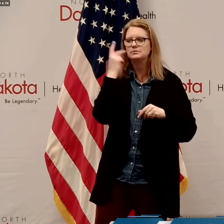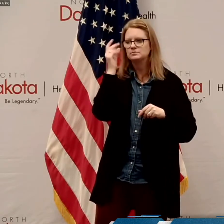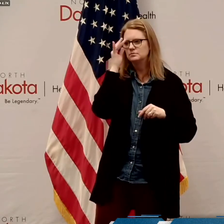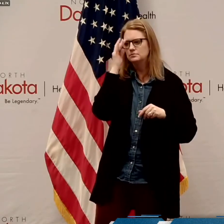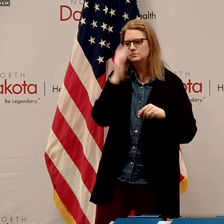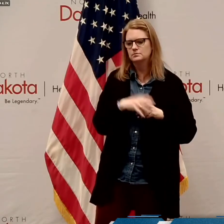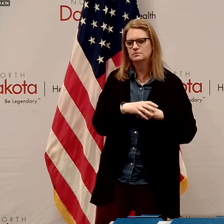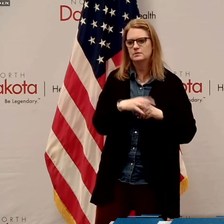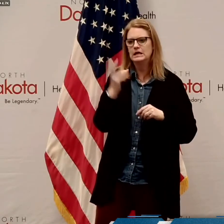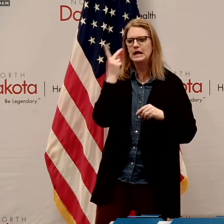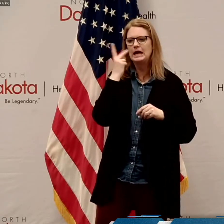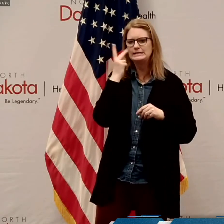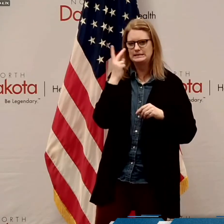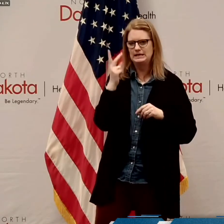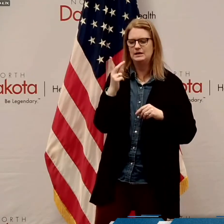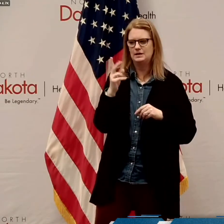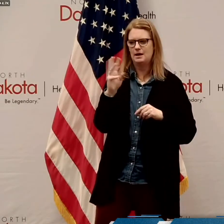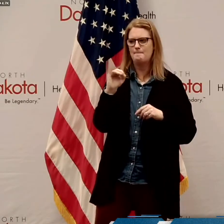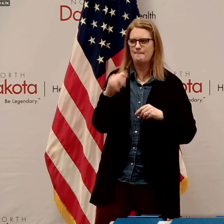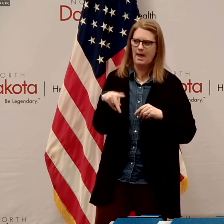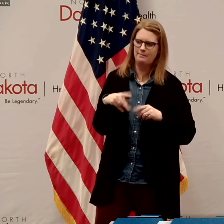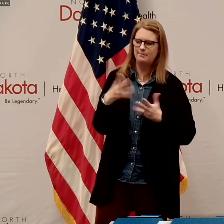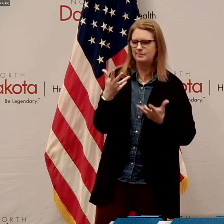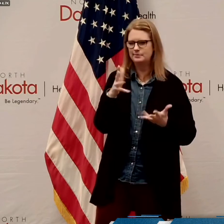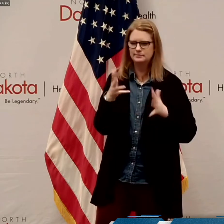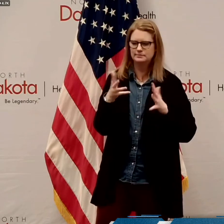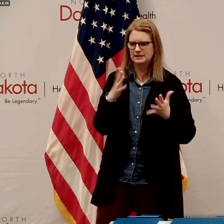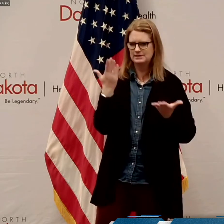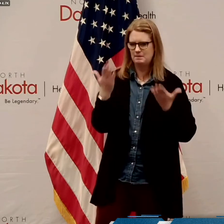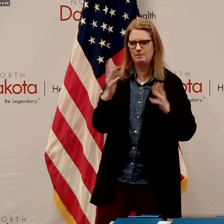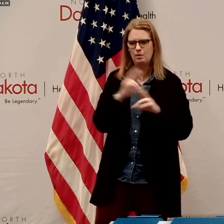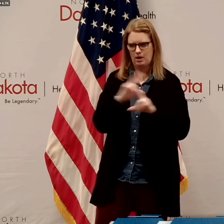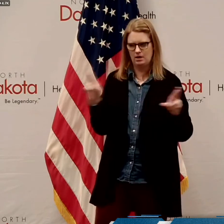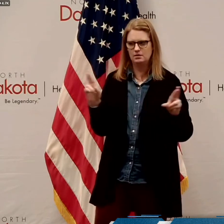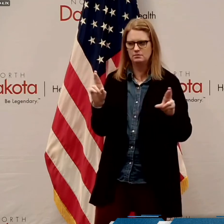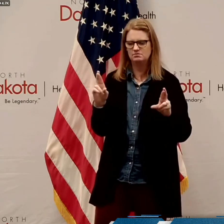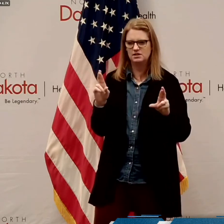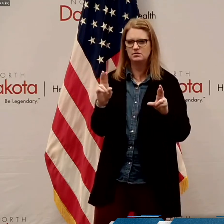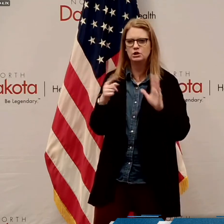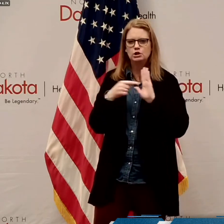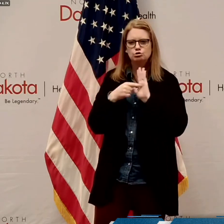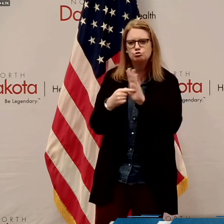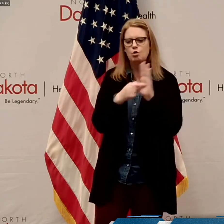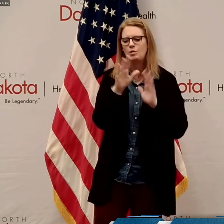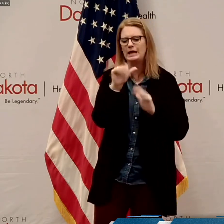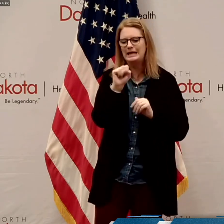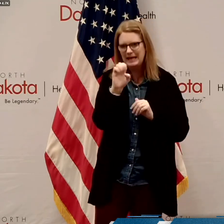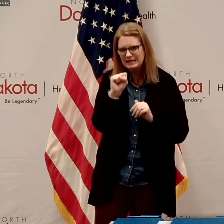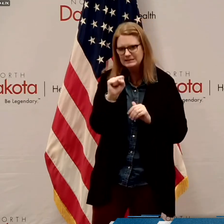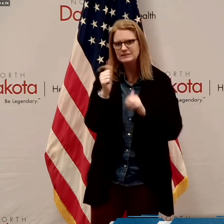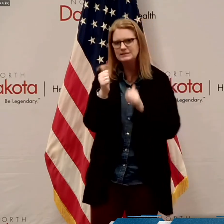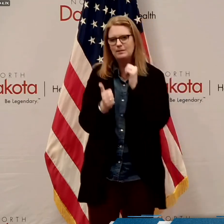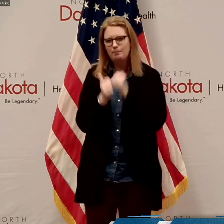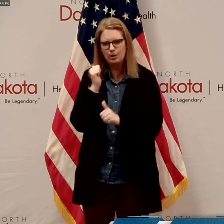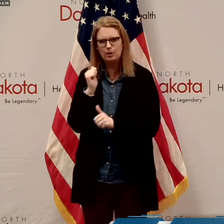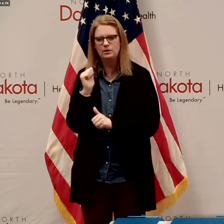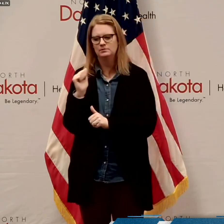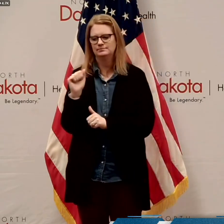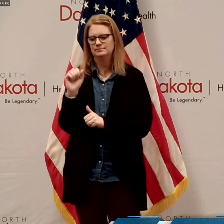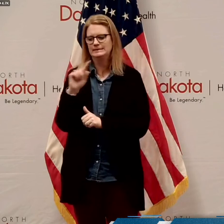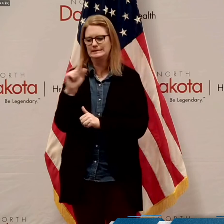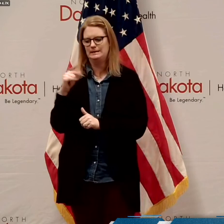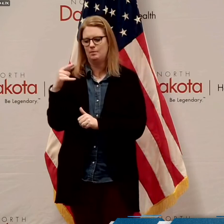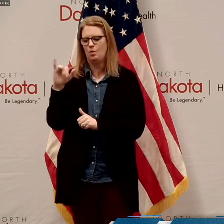I've seen a draft map of that, Gene, and I think it's probably ready to go, and we want to make sure that we're, again, complying with all the privacy